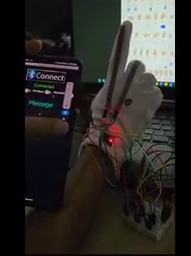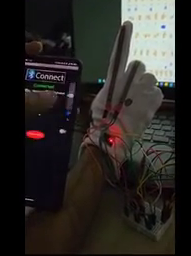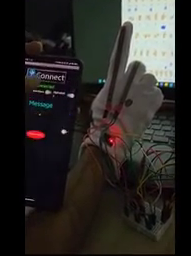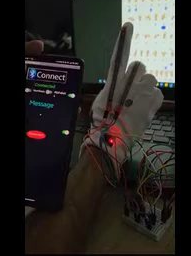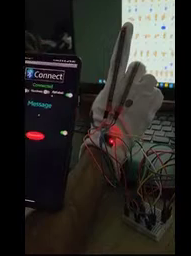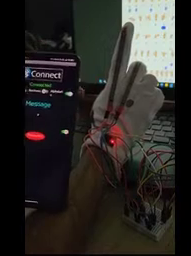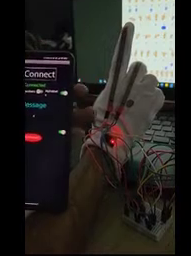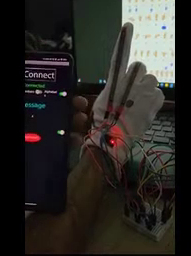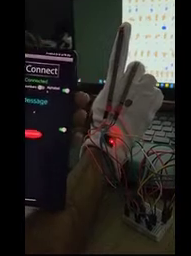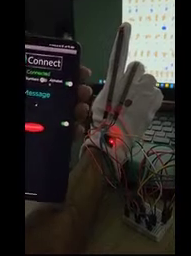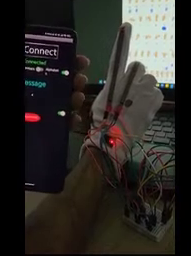enable the sound.